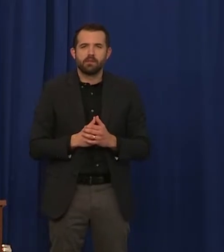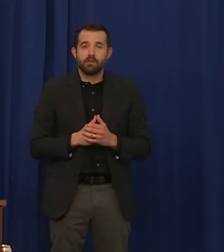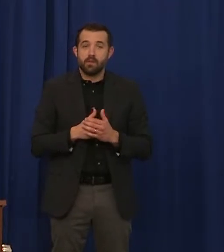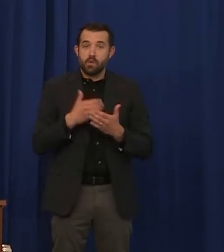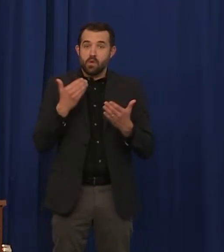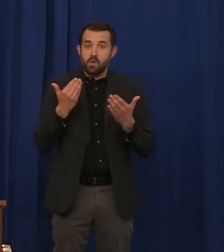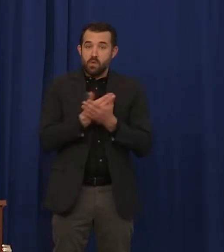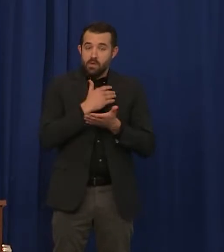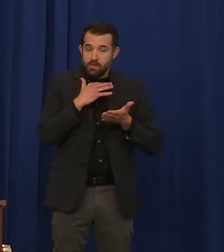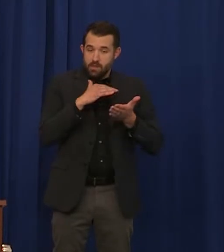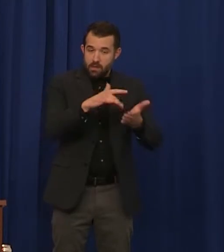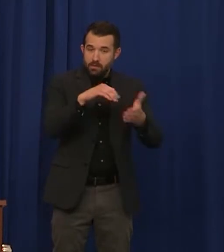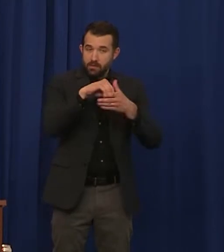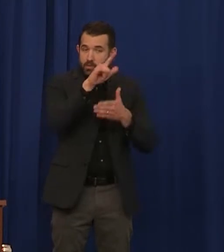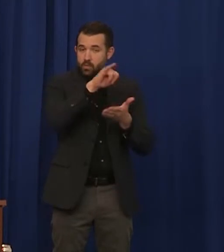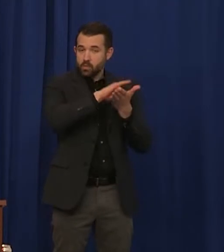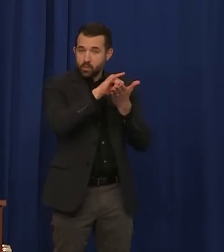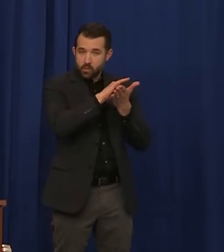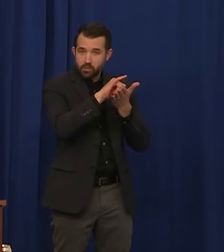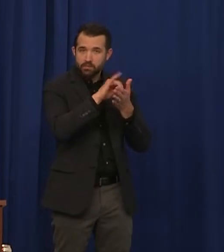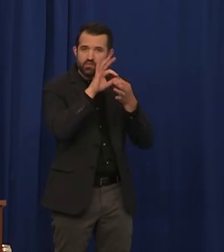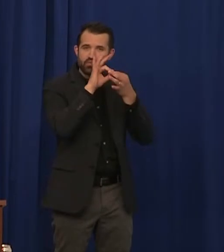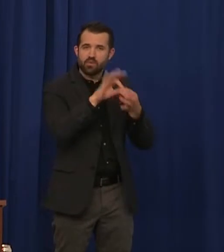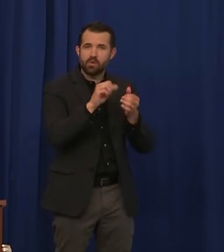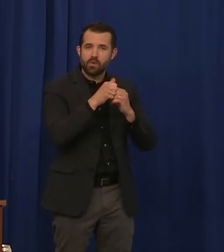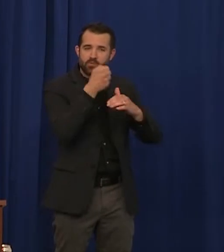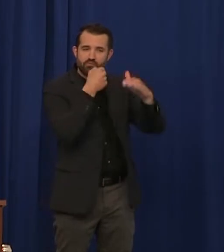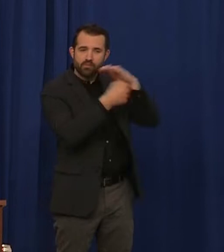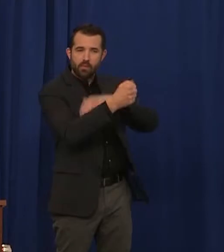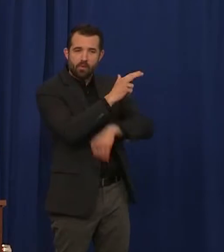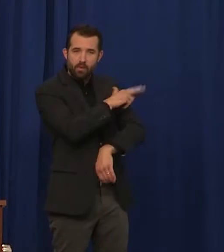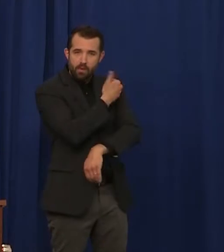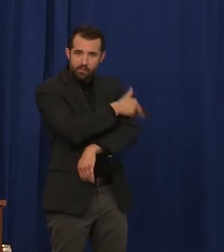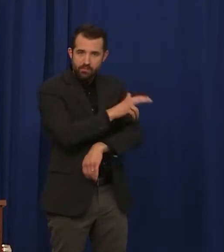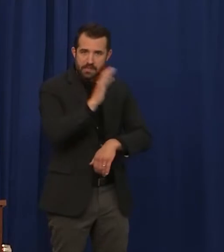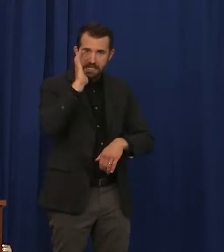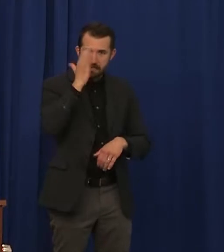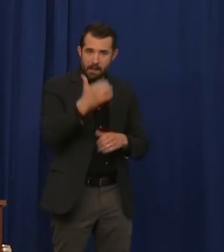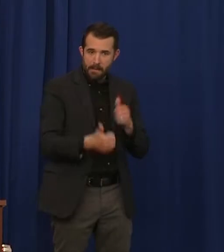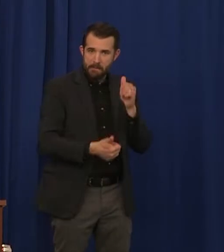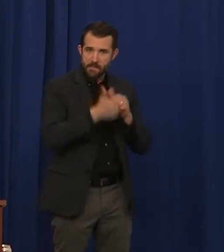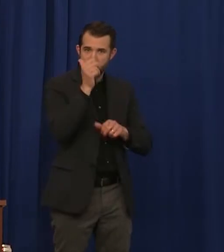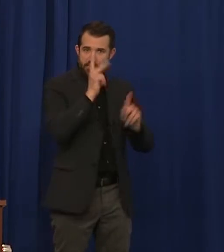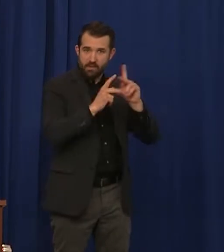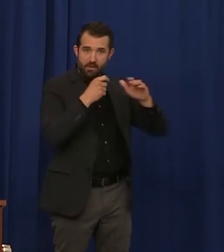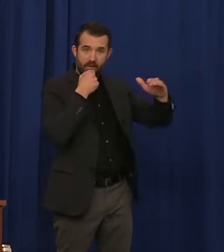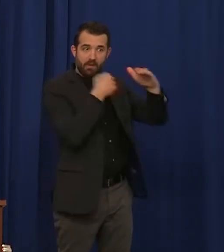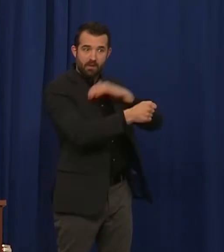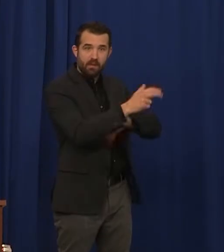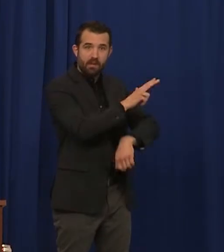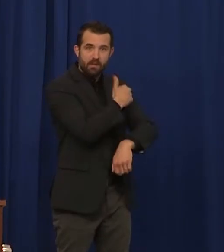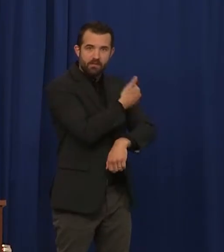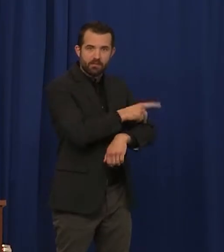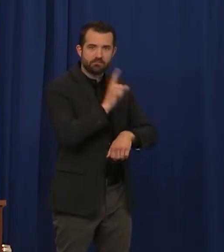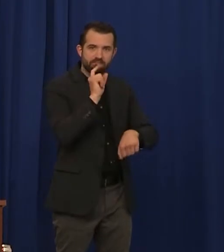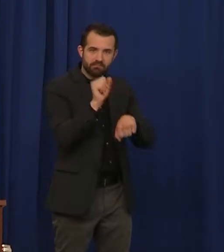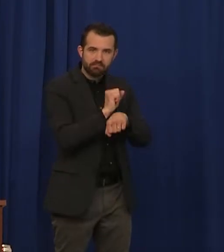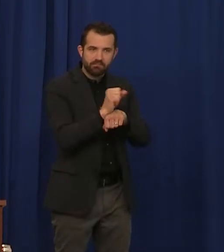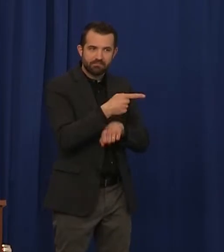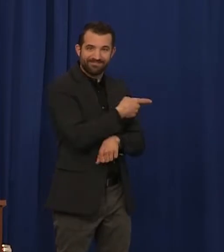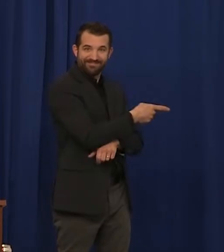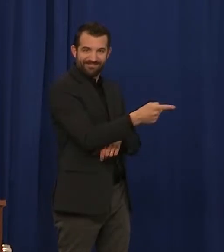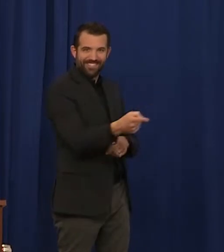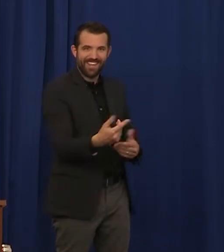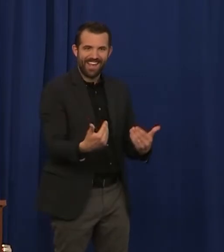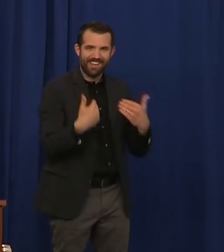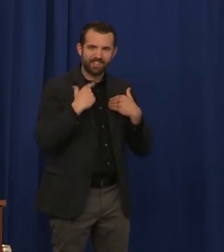found nearly all of them had a major chronic health condition, and 88% of them had at least two. Is that the case in